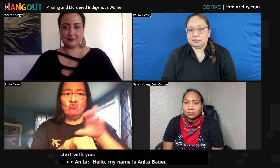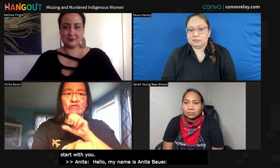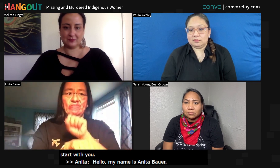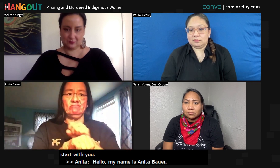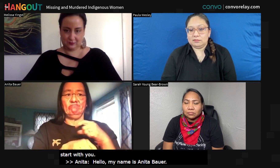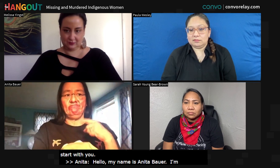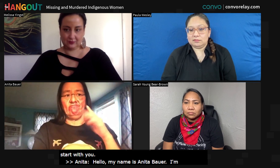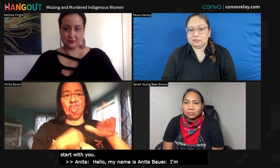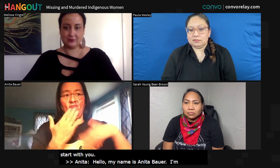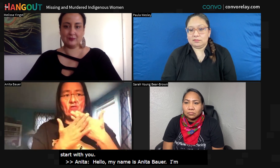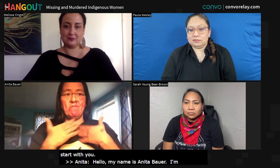I live